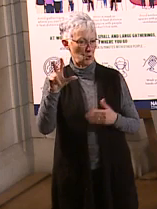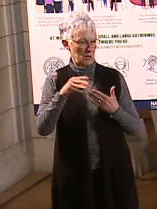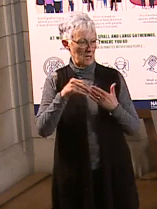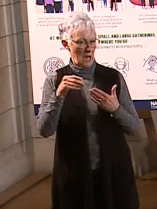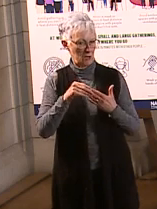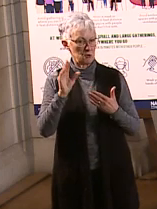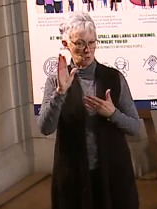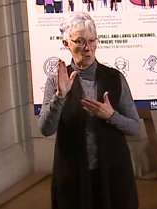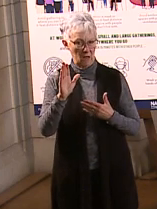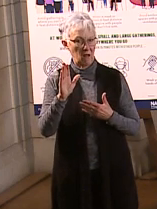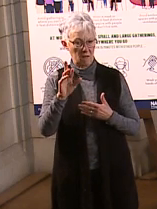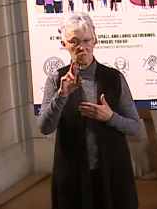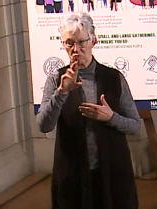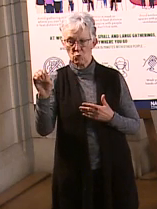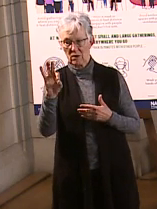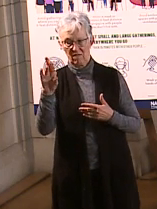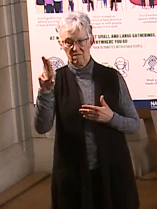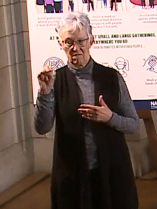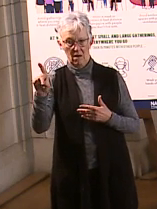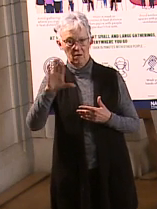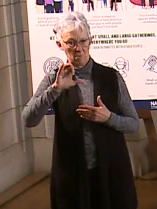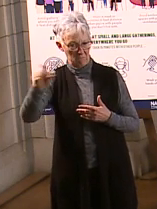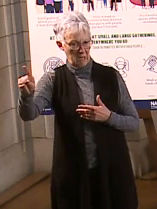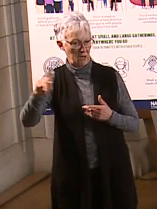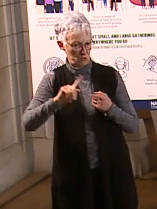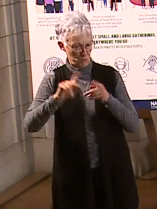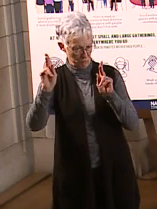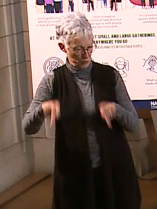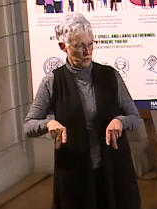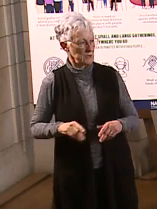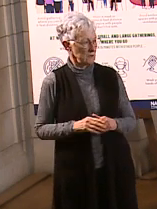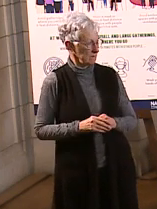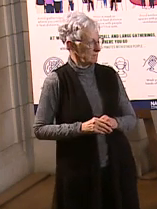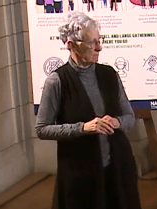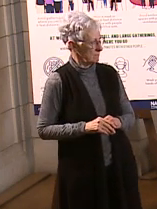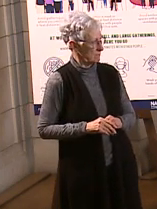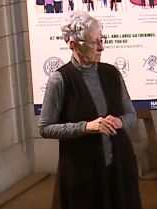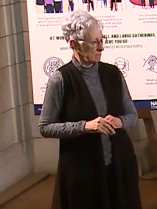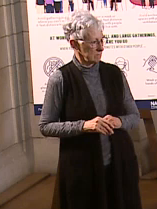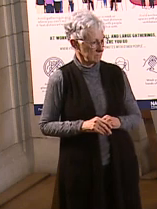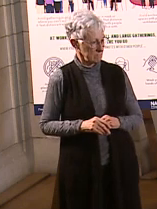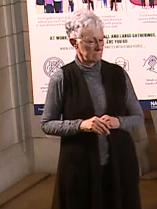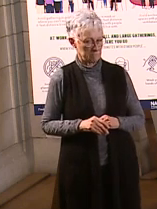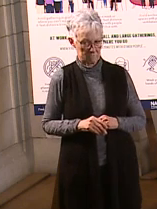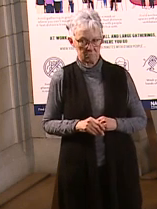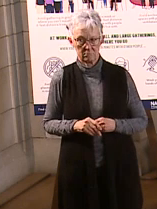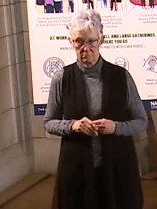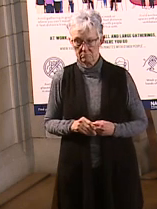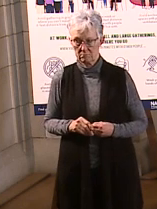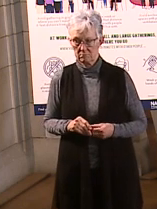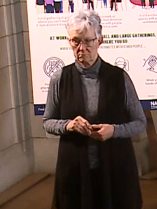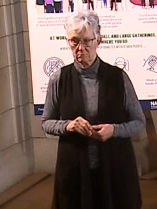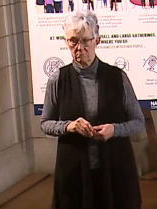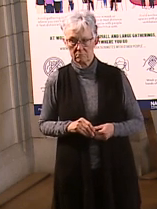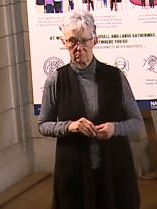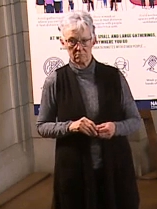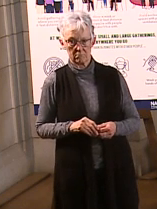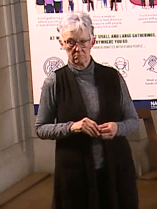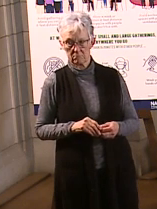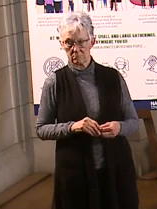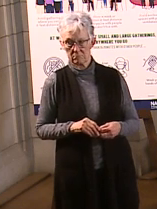this taxpayer would complete their 1040N, include this line 36, and then calculate the amount of refund or amount